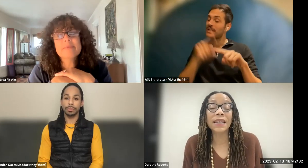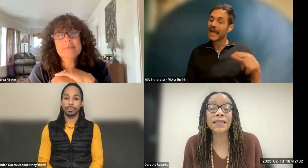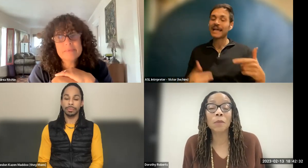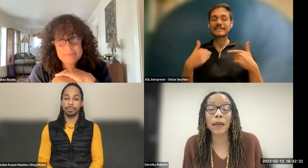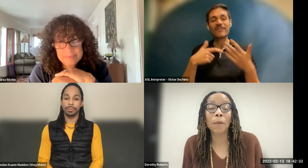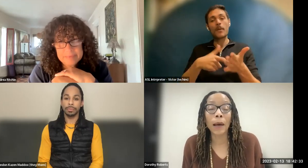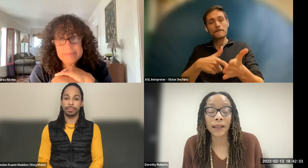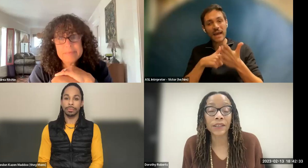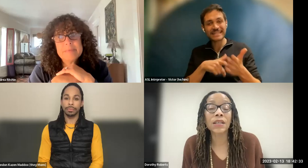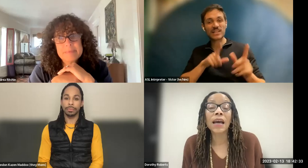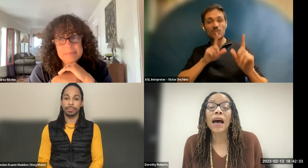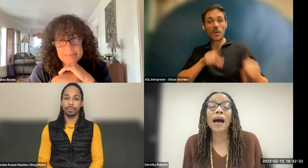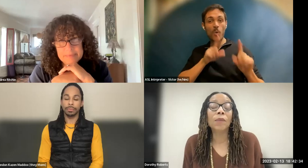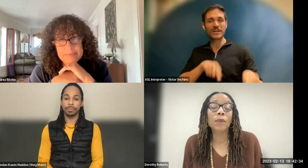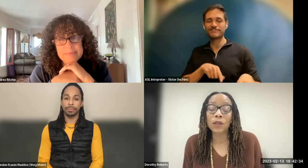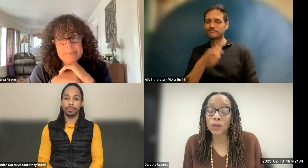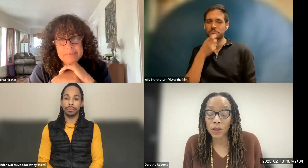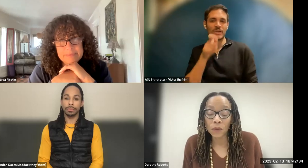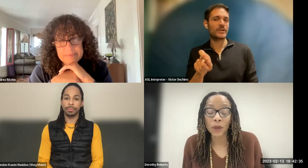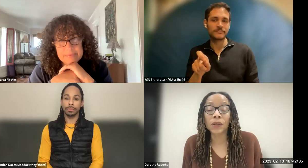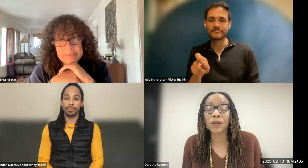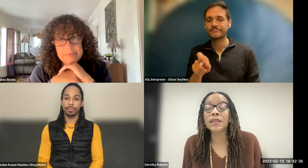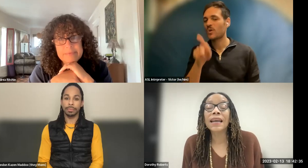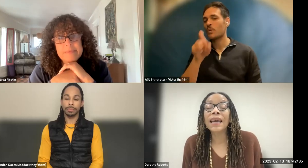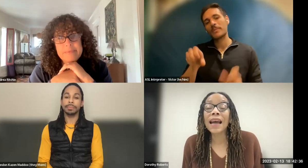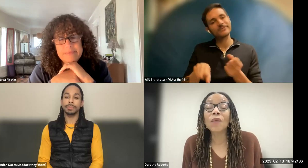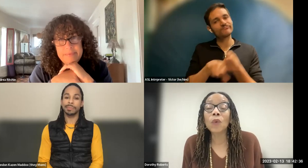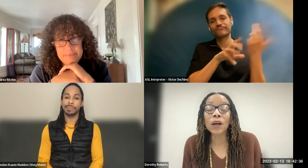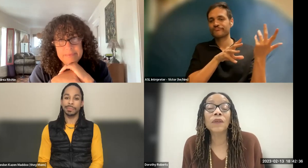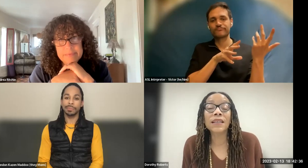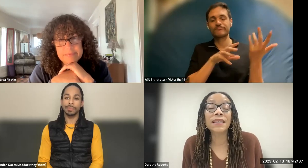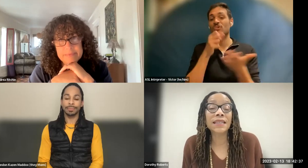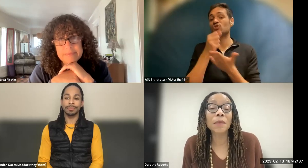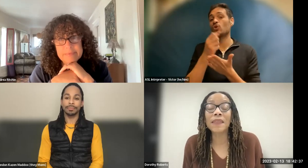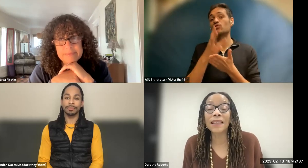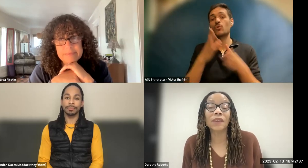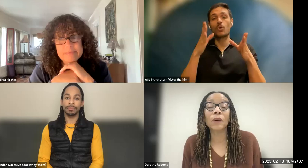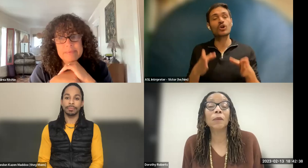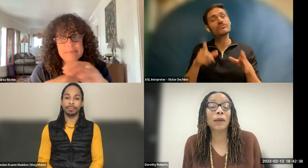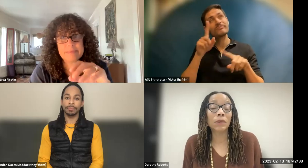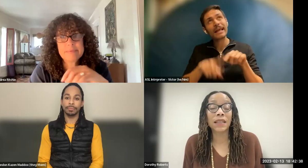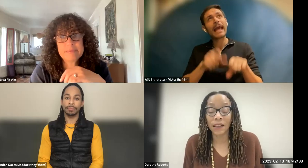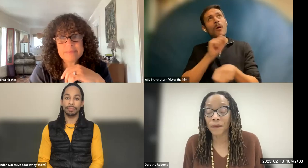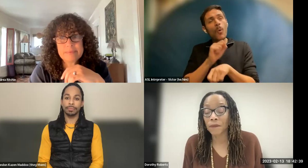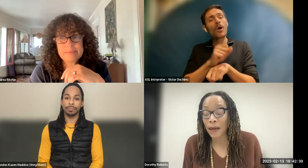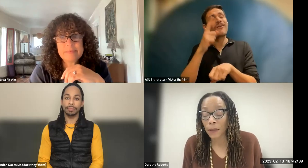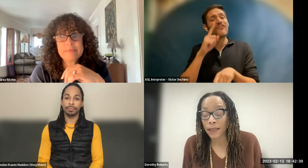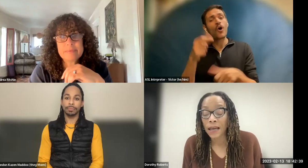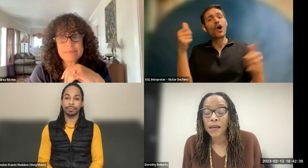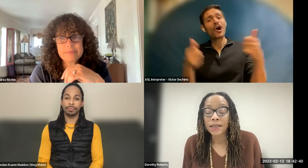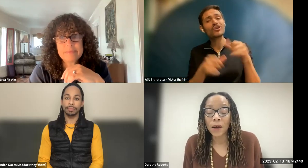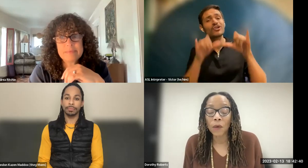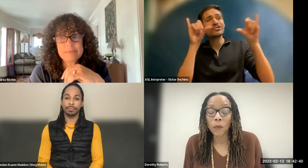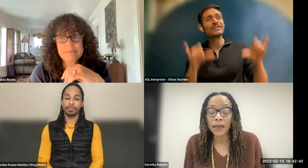It needs to be abolished. Social workers cannot work for this system and think they're going to be able to care for